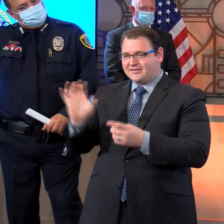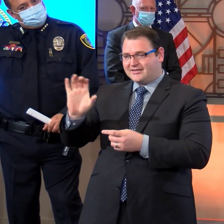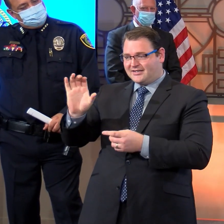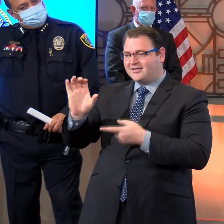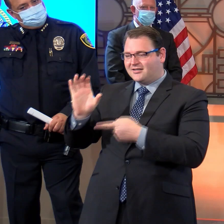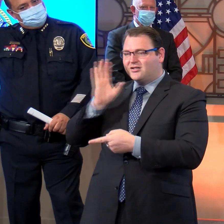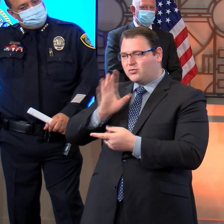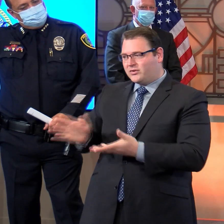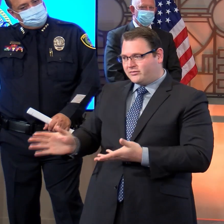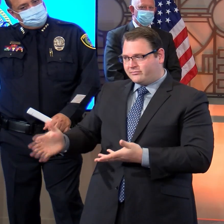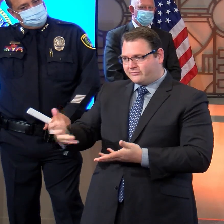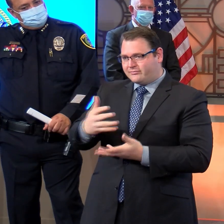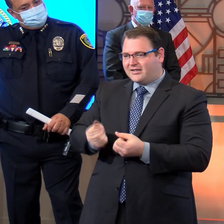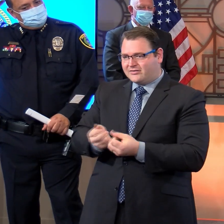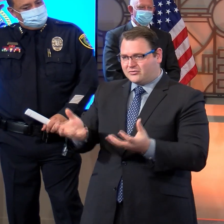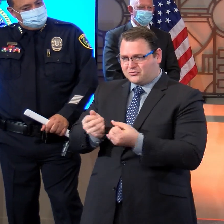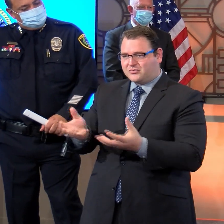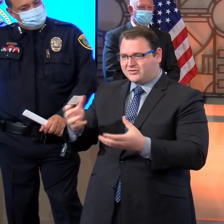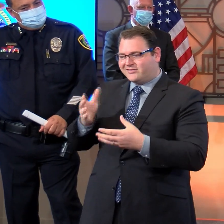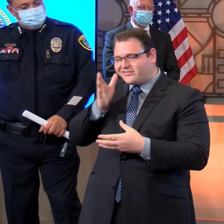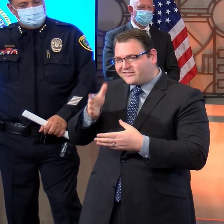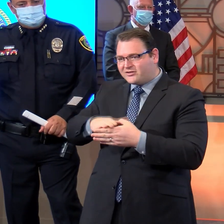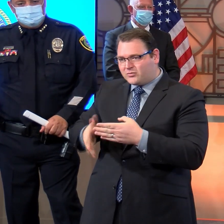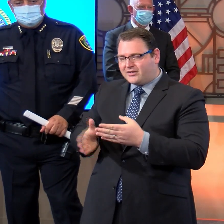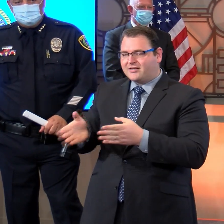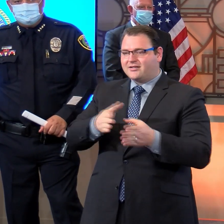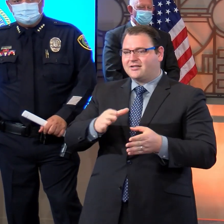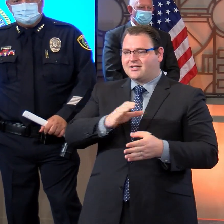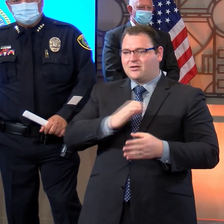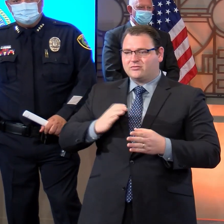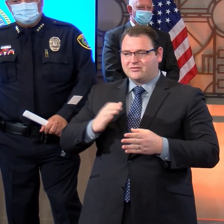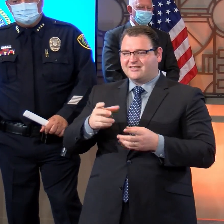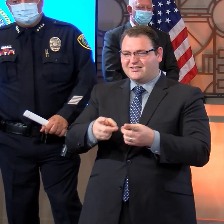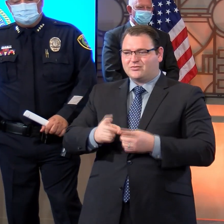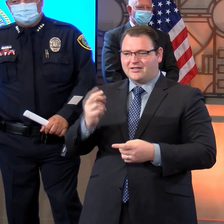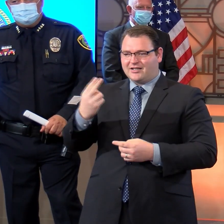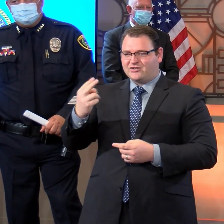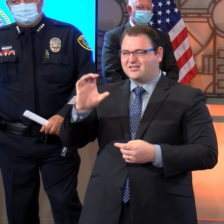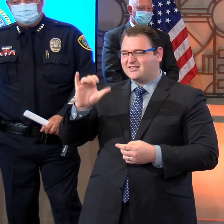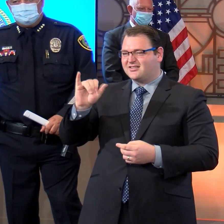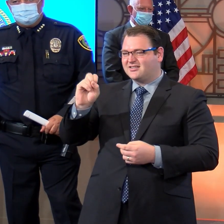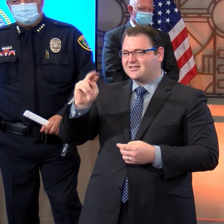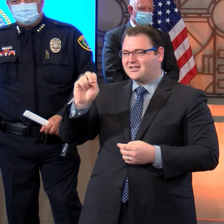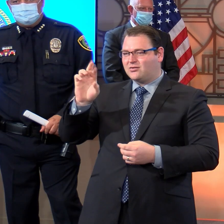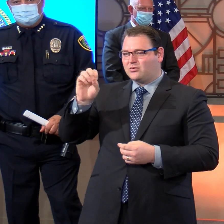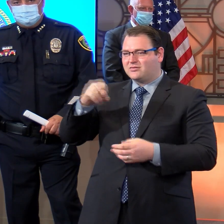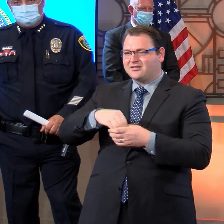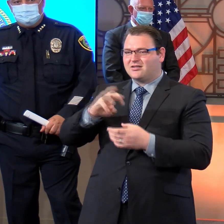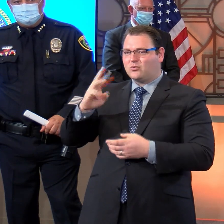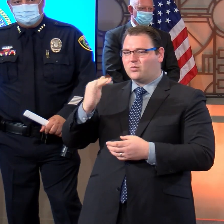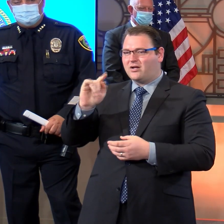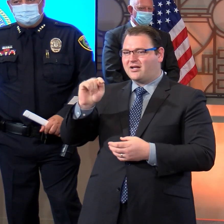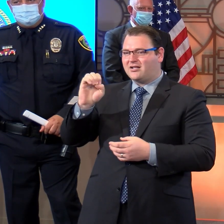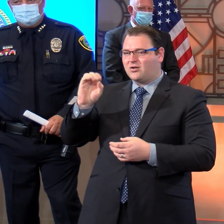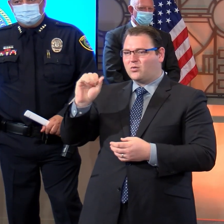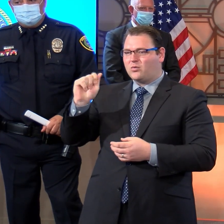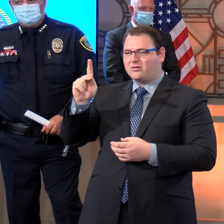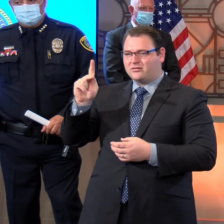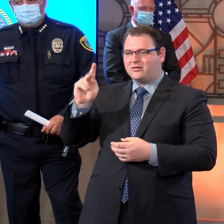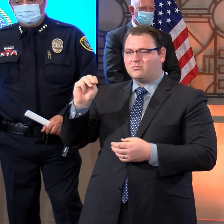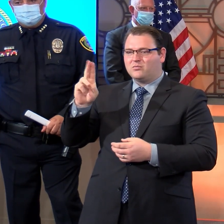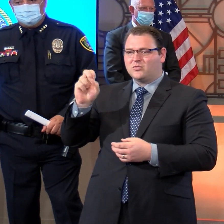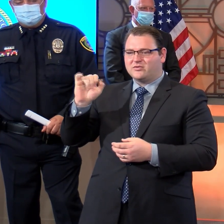weekend, along with Councilmember Cisneros in District H at the White Oak Music Hall mass